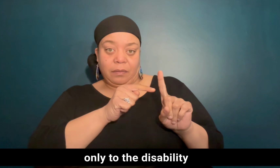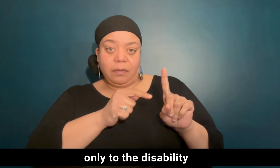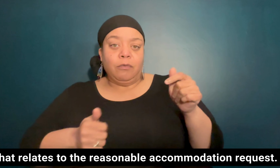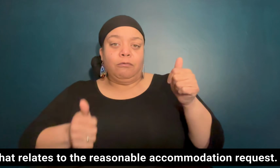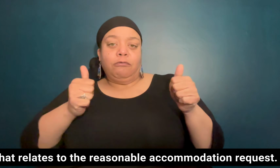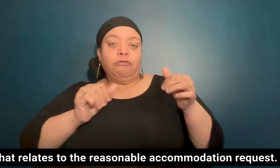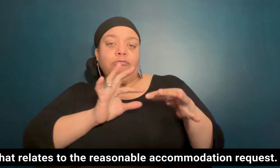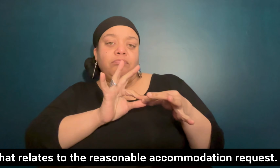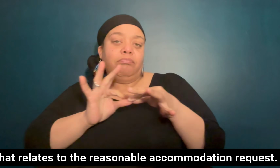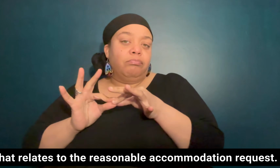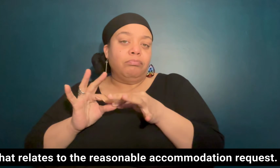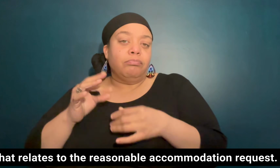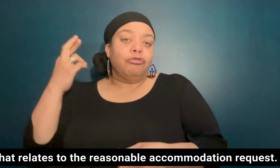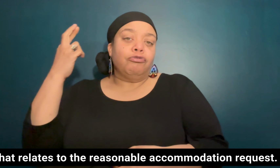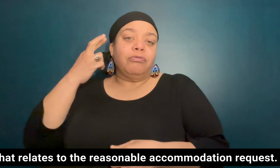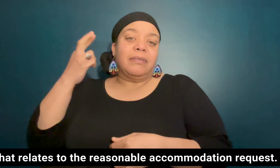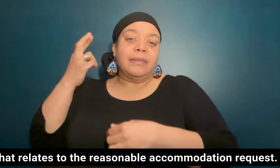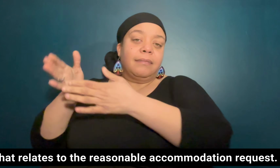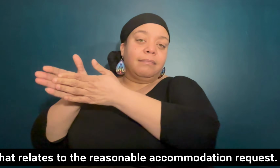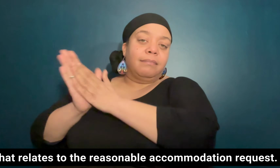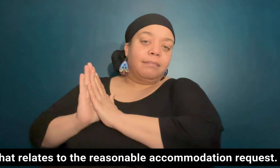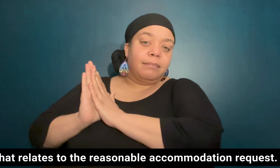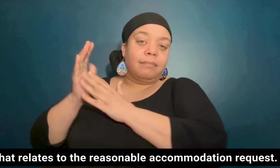that relates to the reasonable accommodation request.